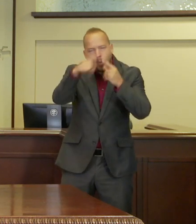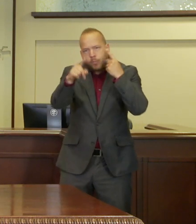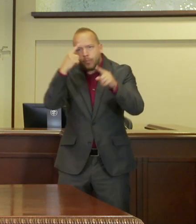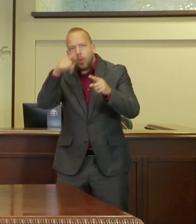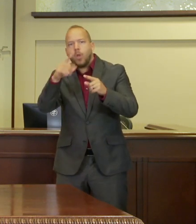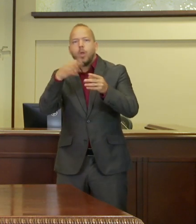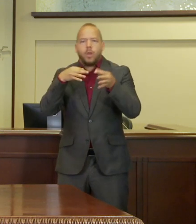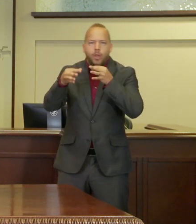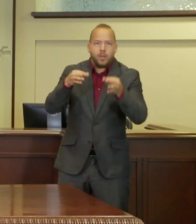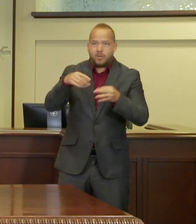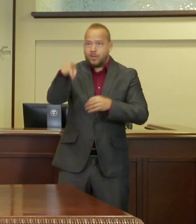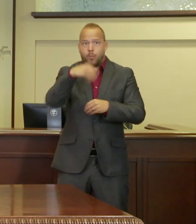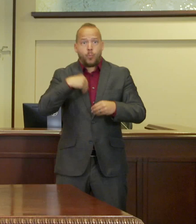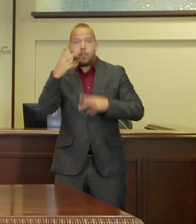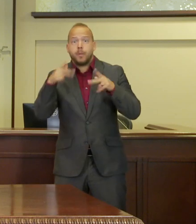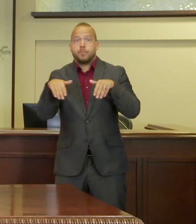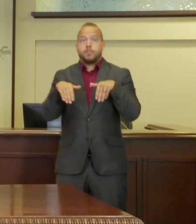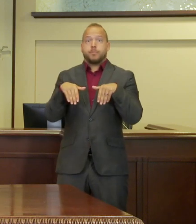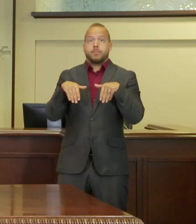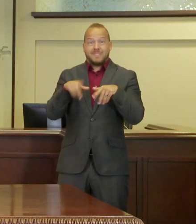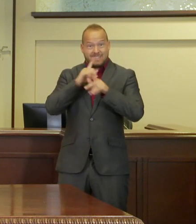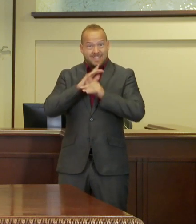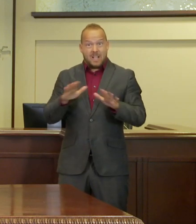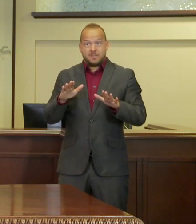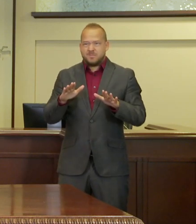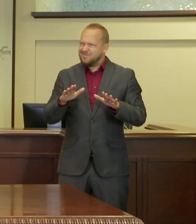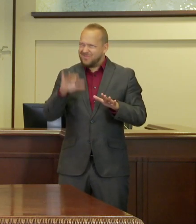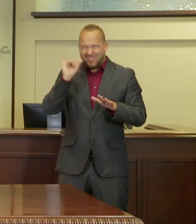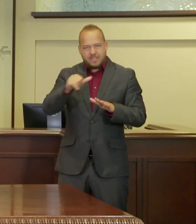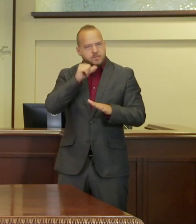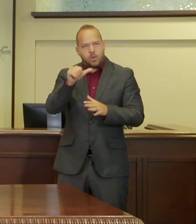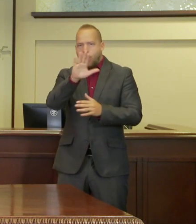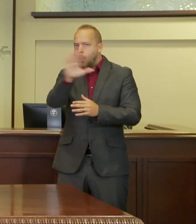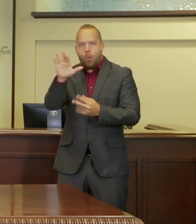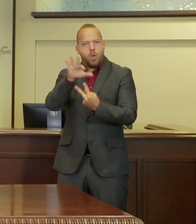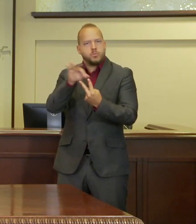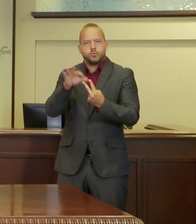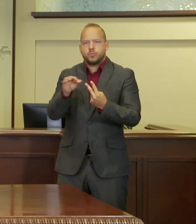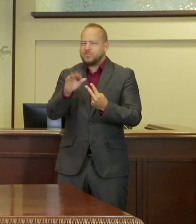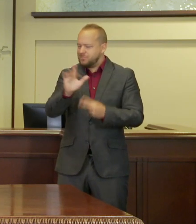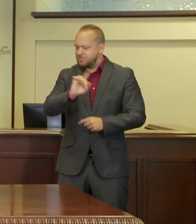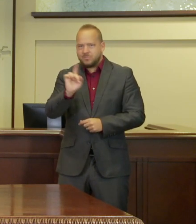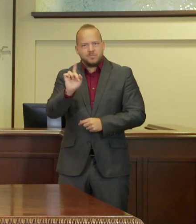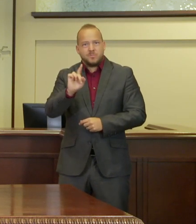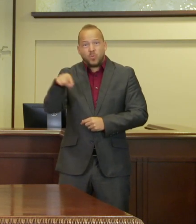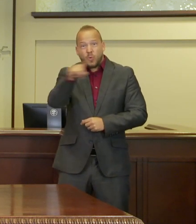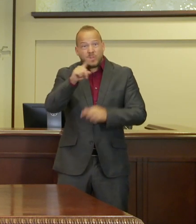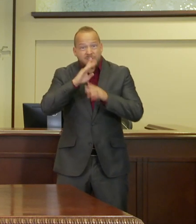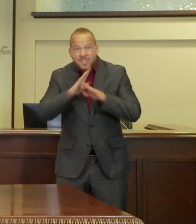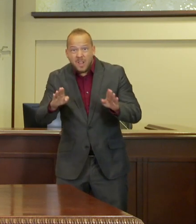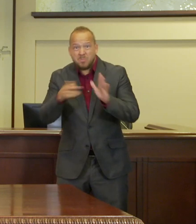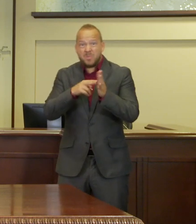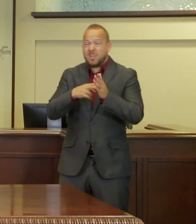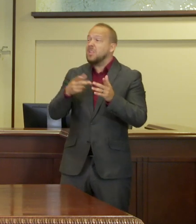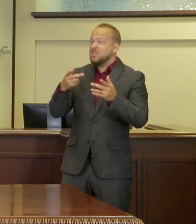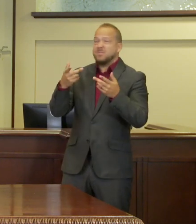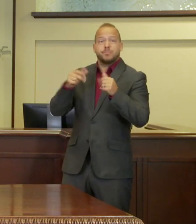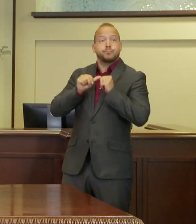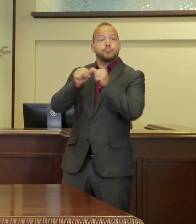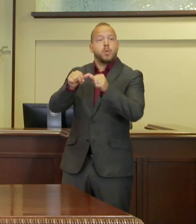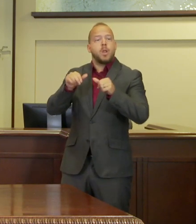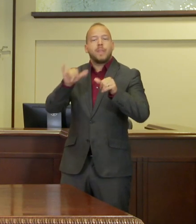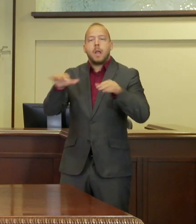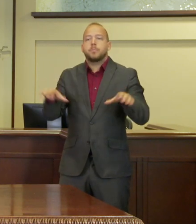fact, if you stay silent, you are a contributing bystander to the inequities that black people face every day. Be willing to have